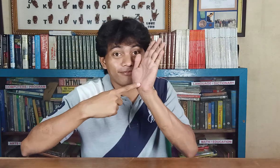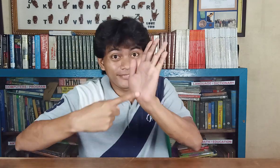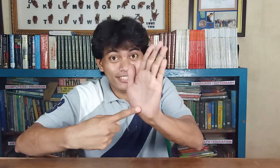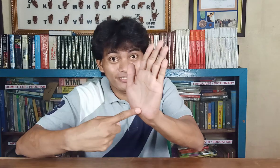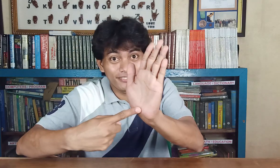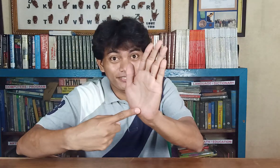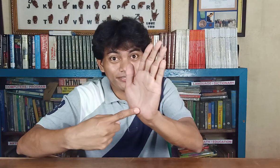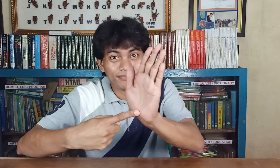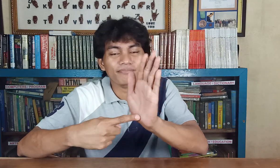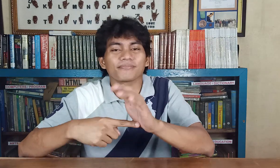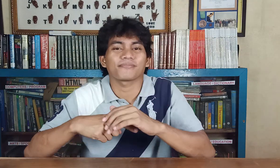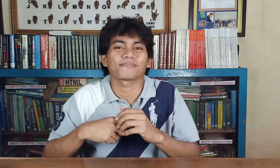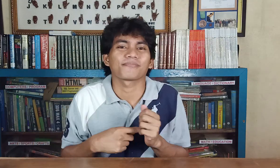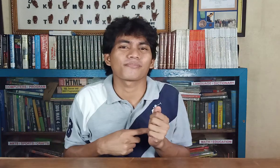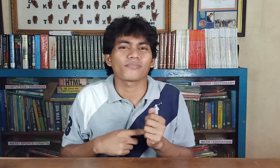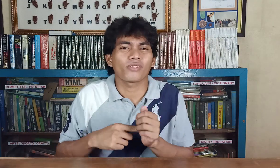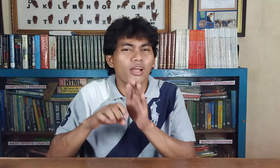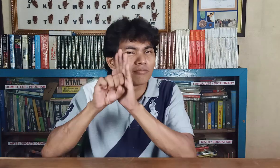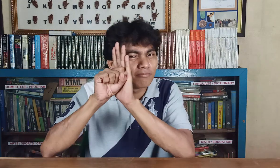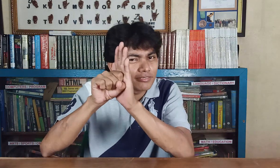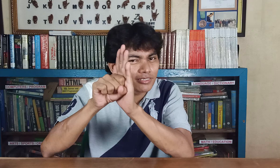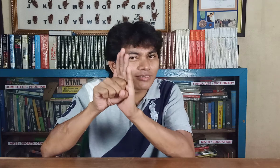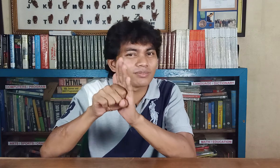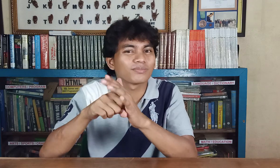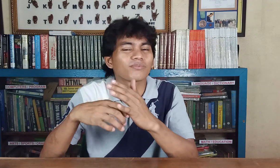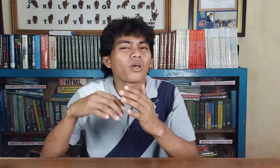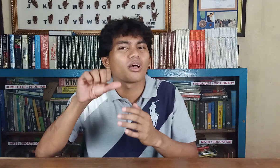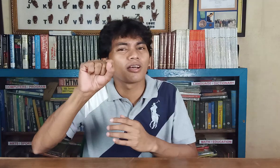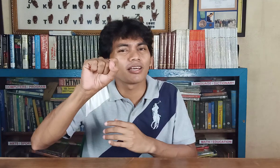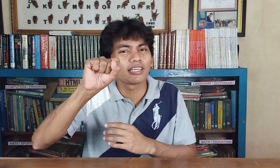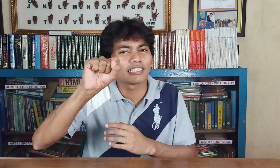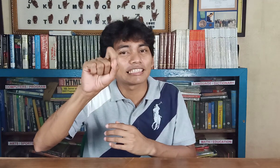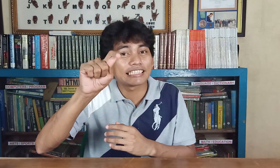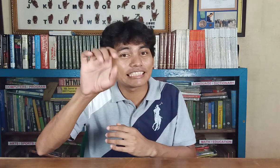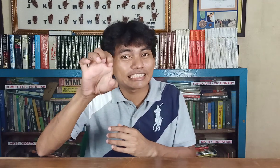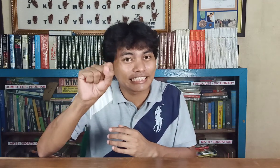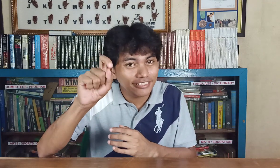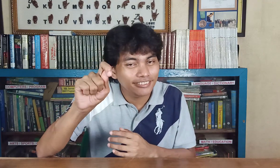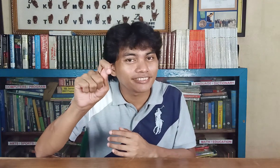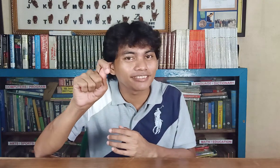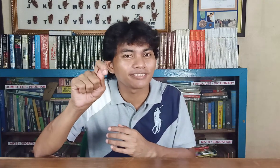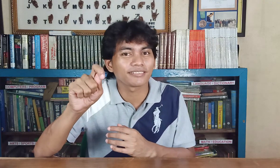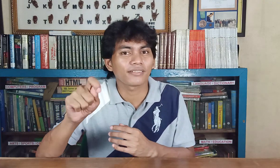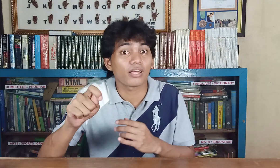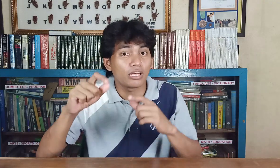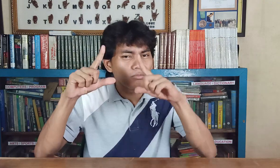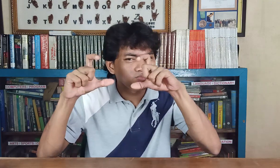sample tests of pictures that I took. Like gamings,